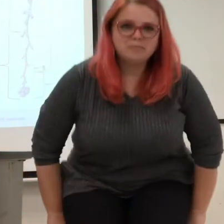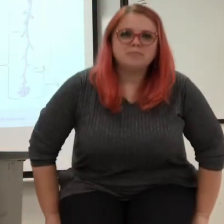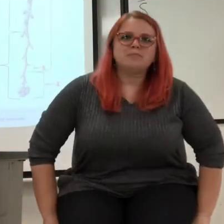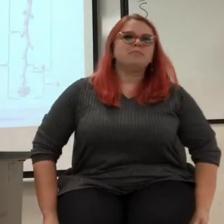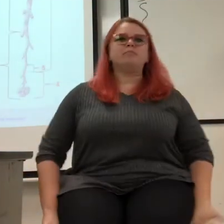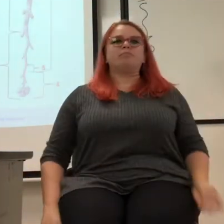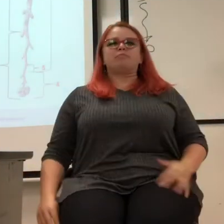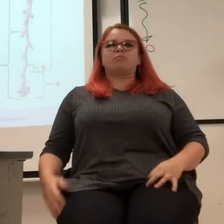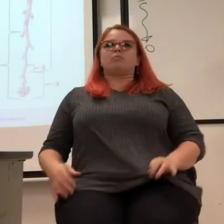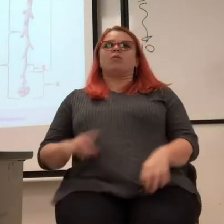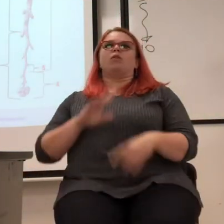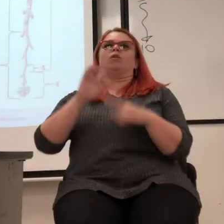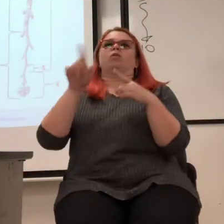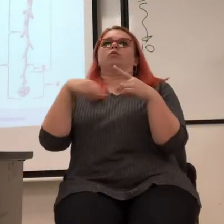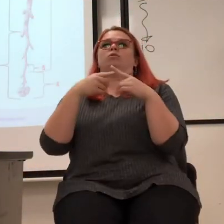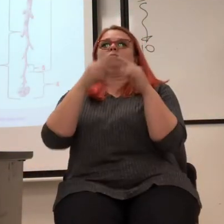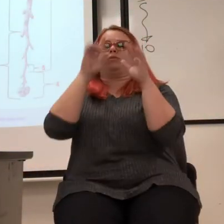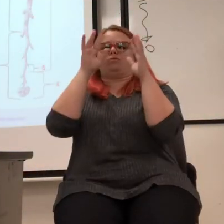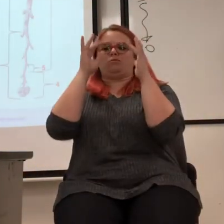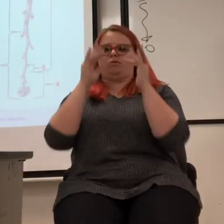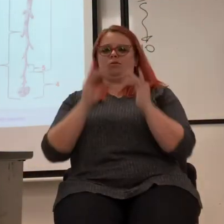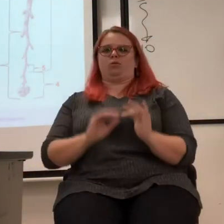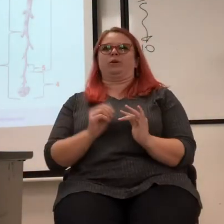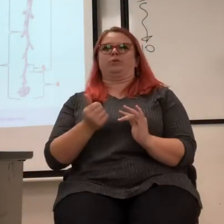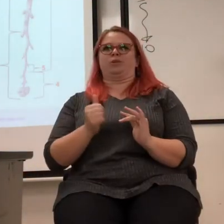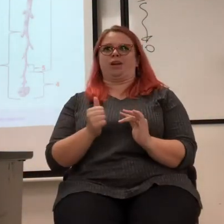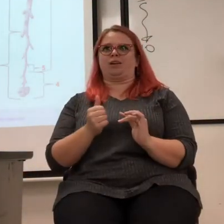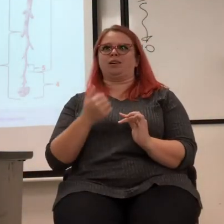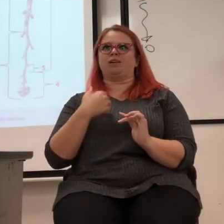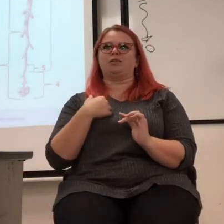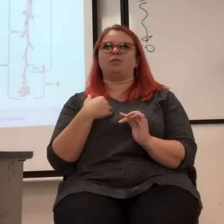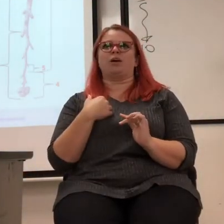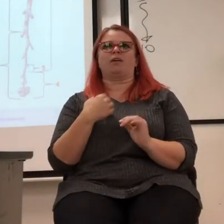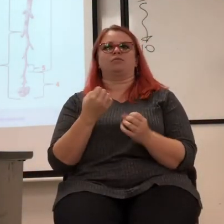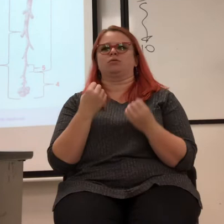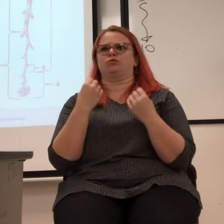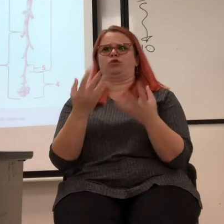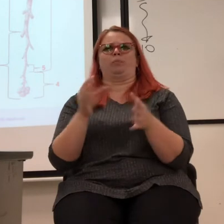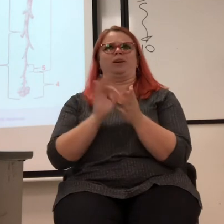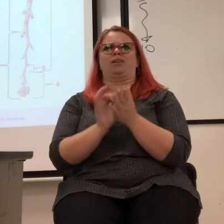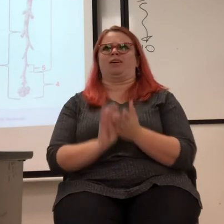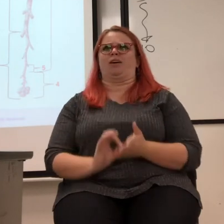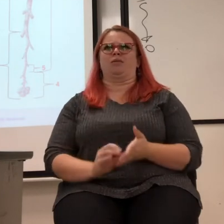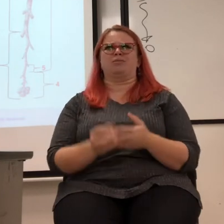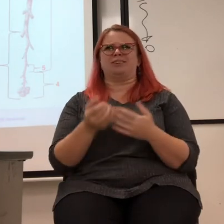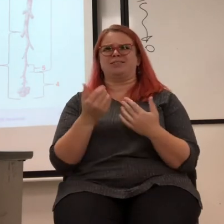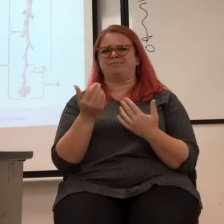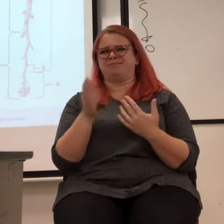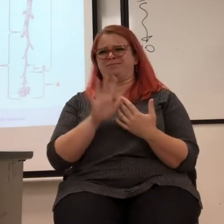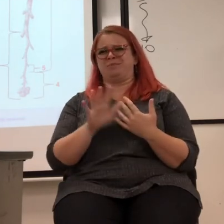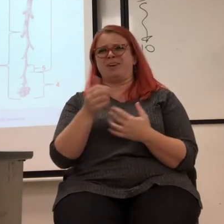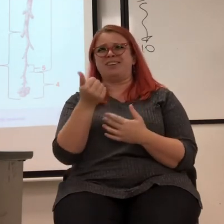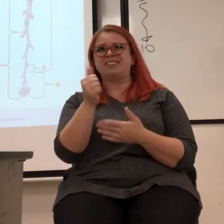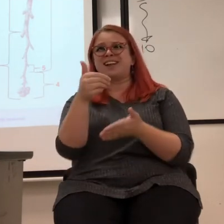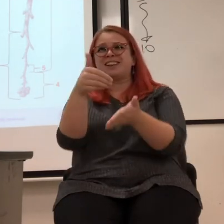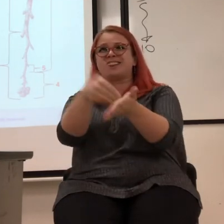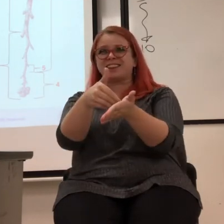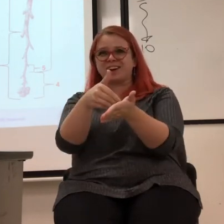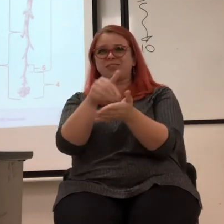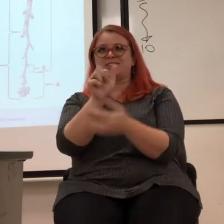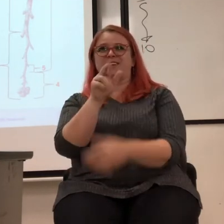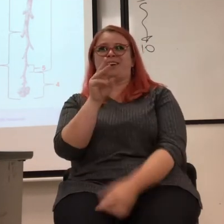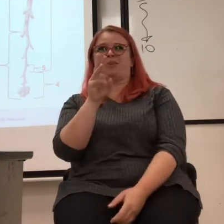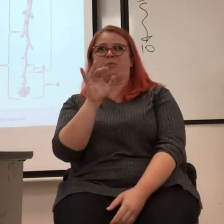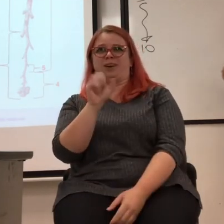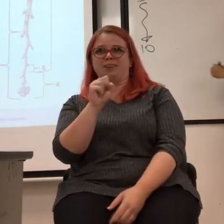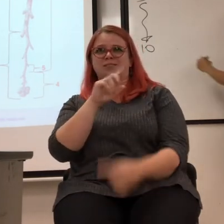And when you get down to 10, you've got too many to count. There's something like 10,000 airways when you get to the 10th